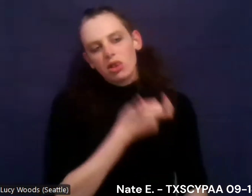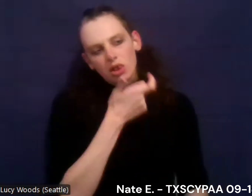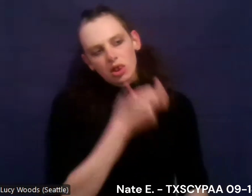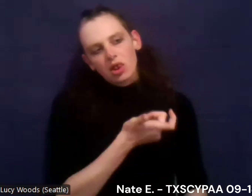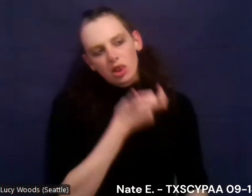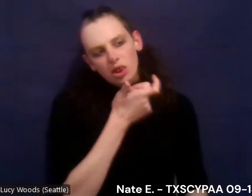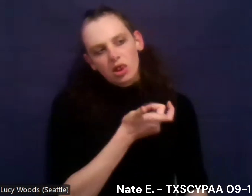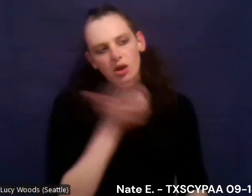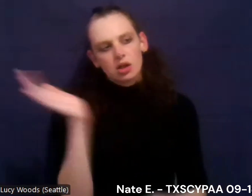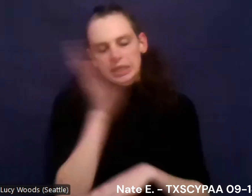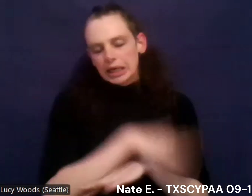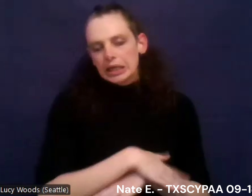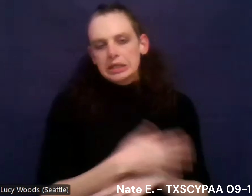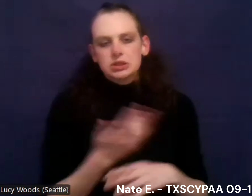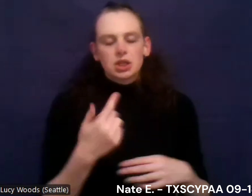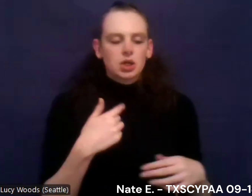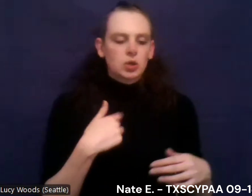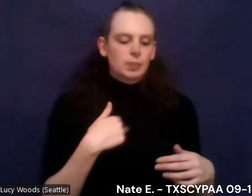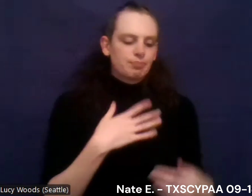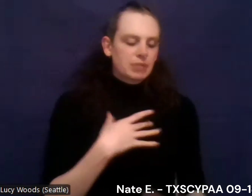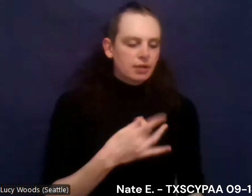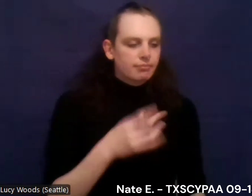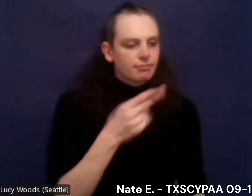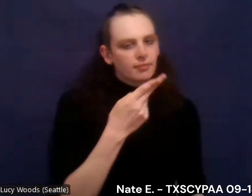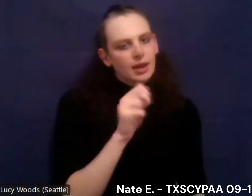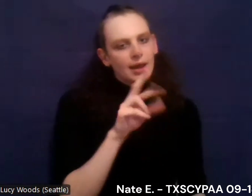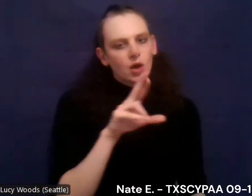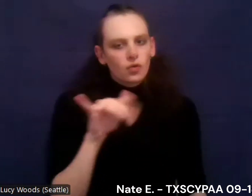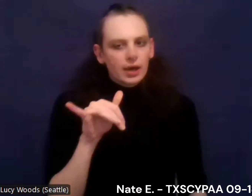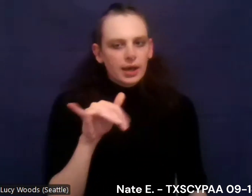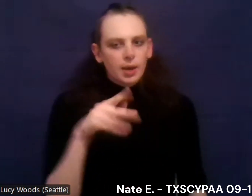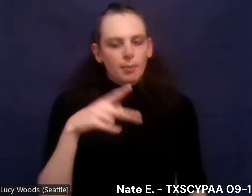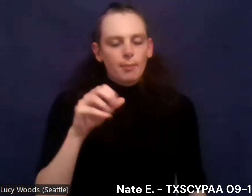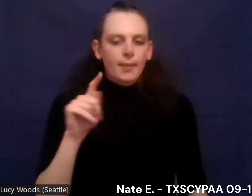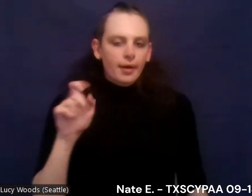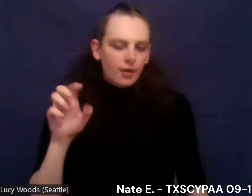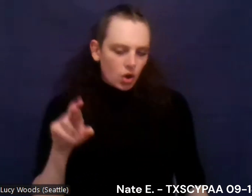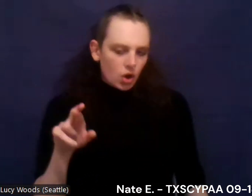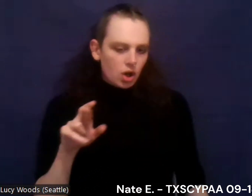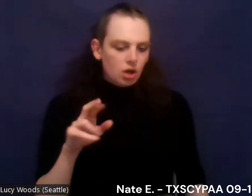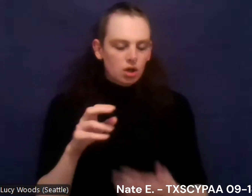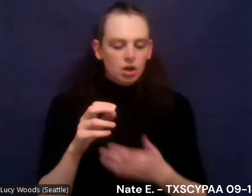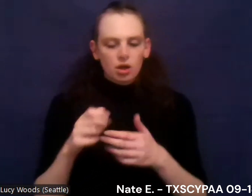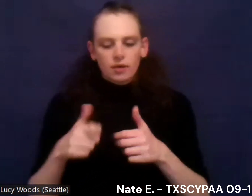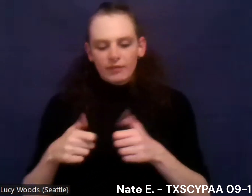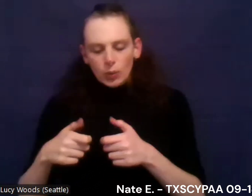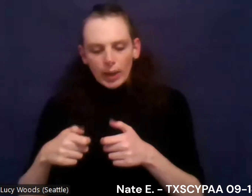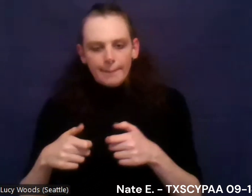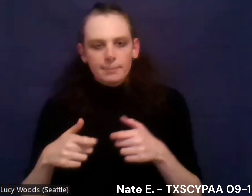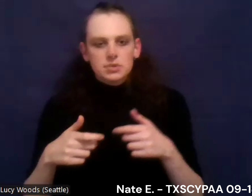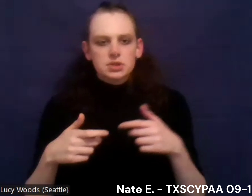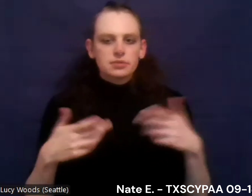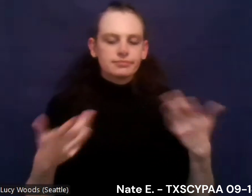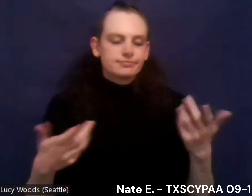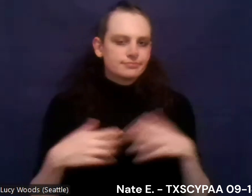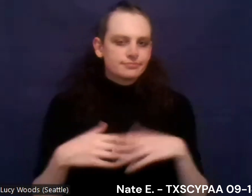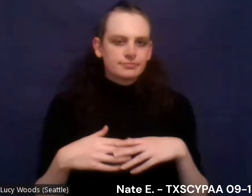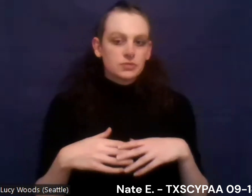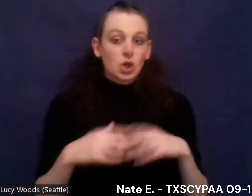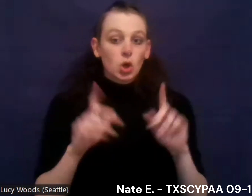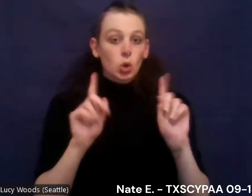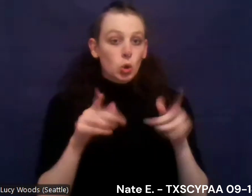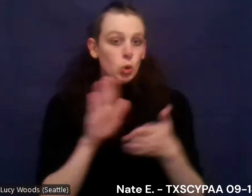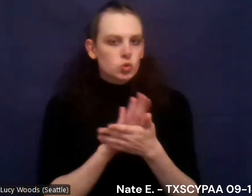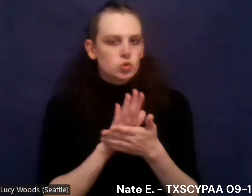video games, TV, that's just how I distracted myself. And then when I had to go to school, it was terrible because I going at the